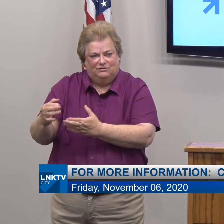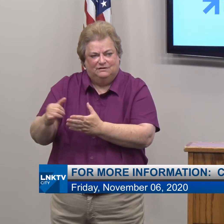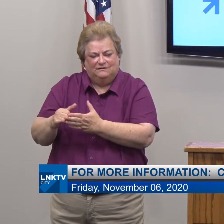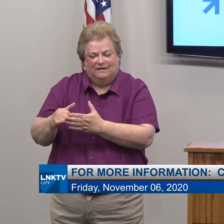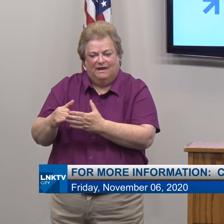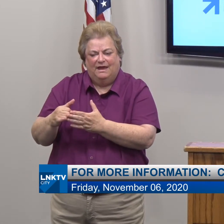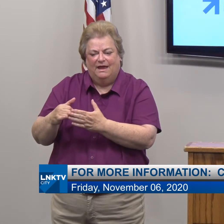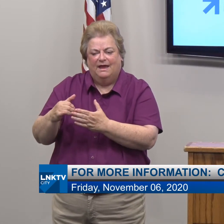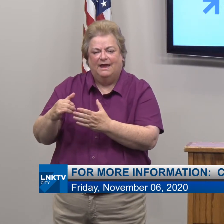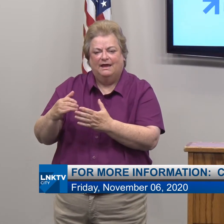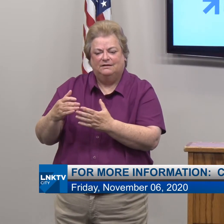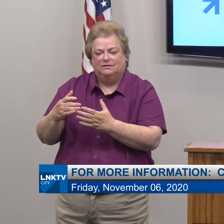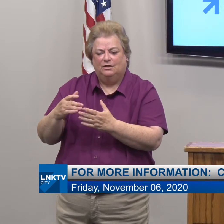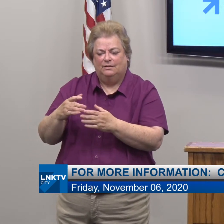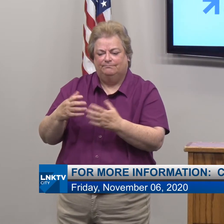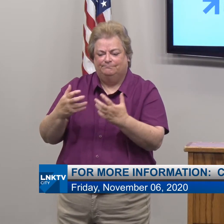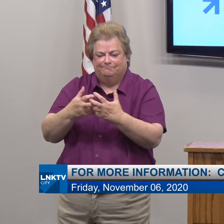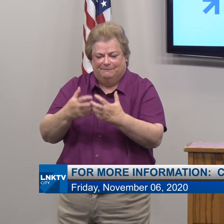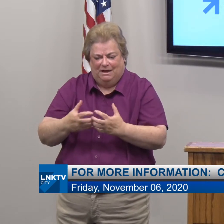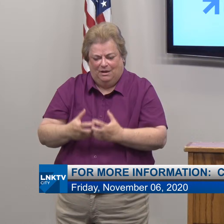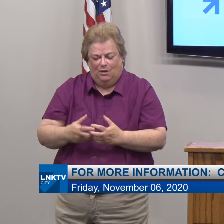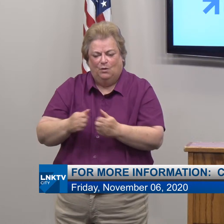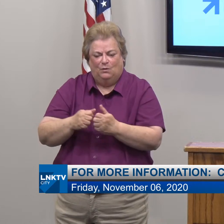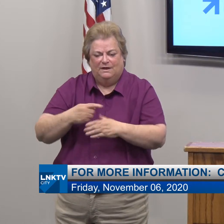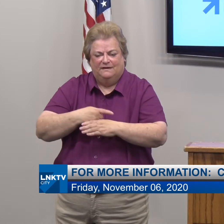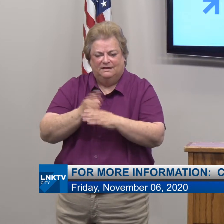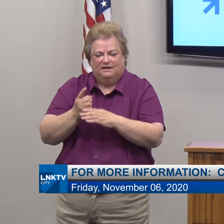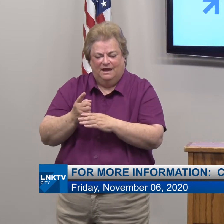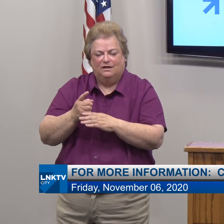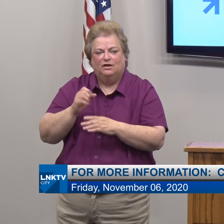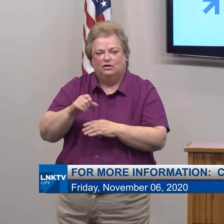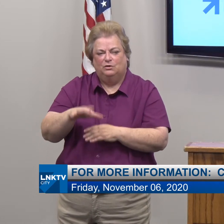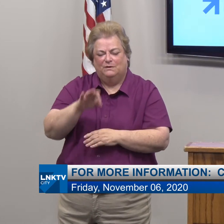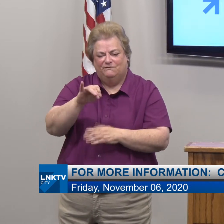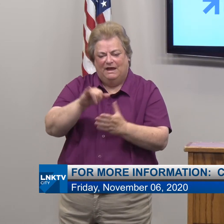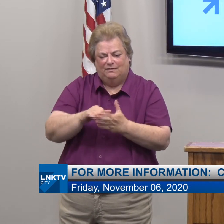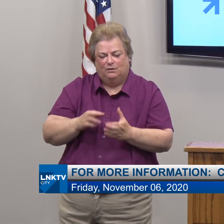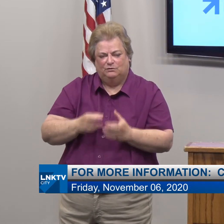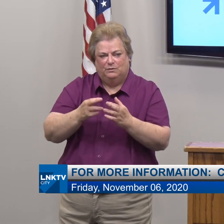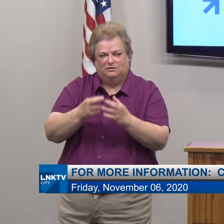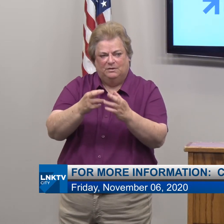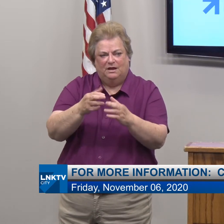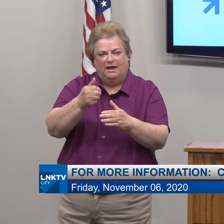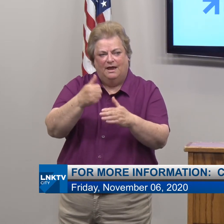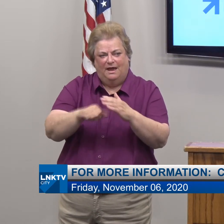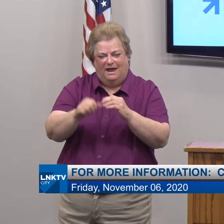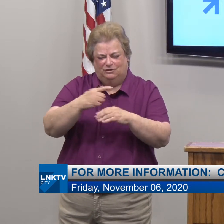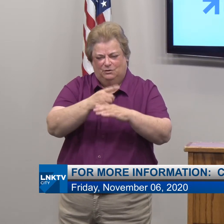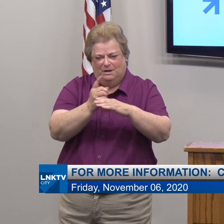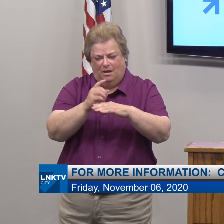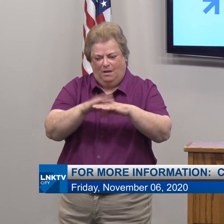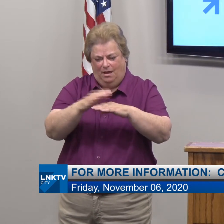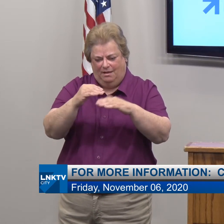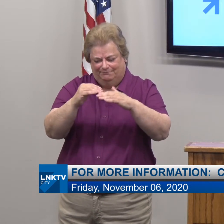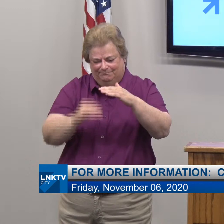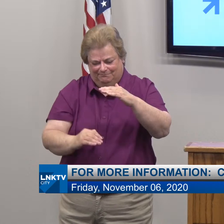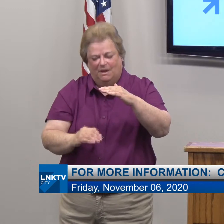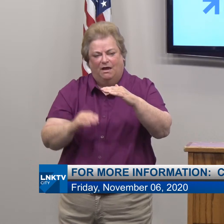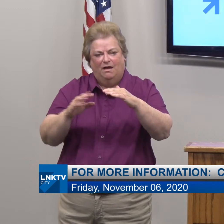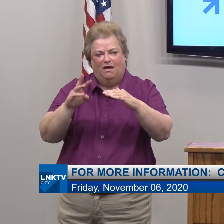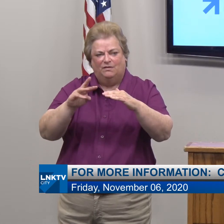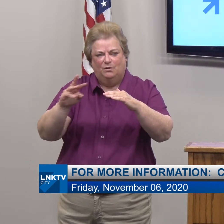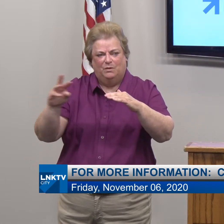each position on the risk dial. You will find the community guidance and recommendations just under the risk dial on the website.